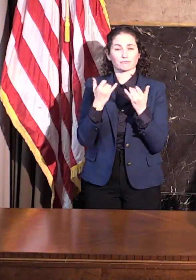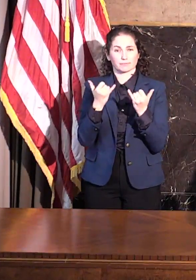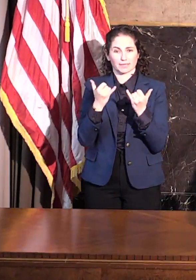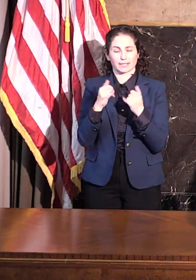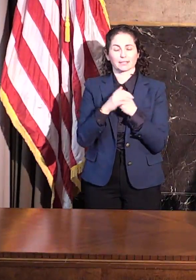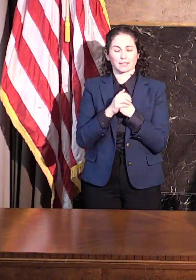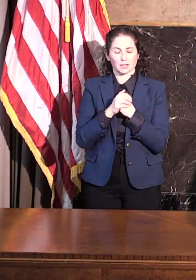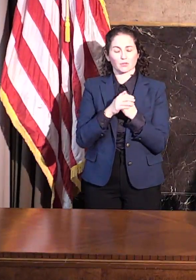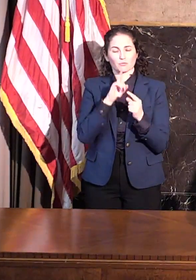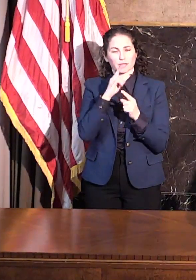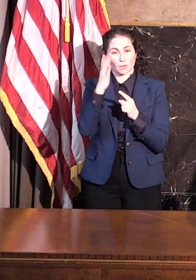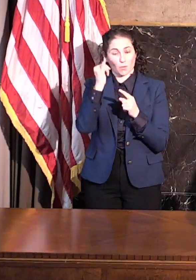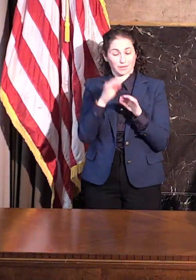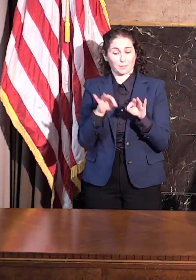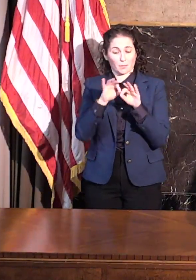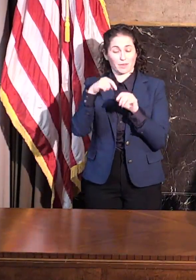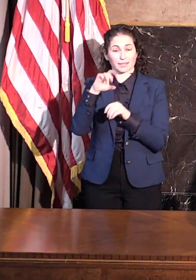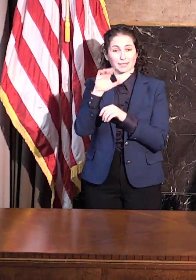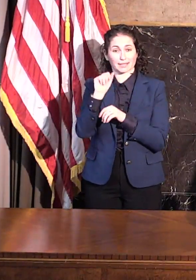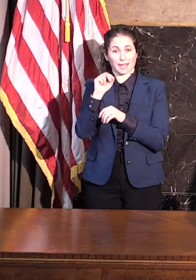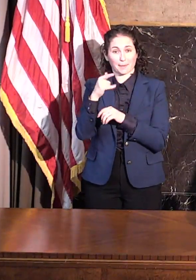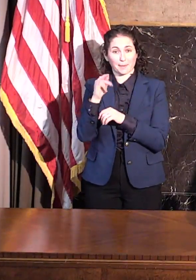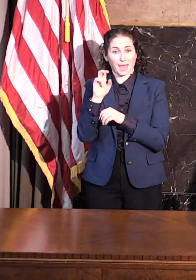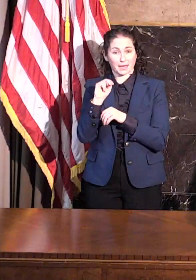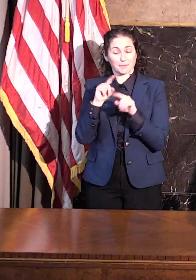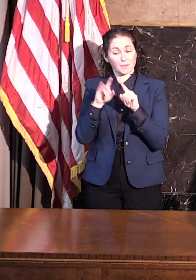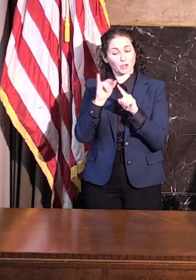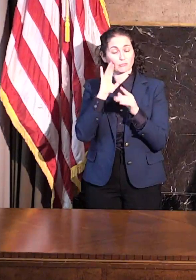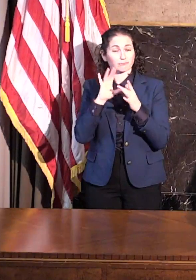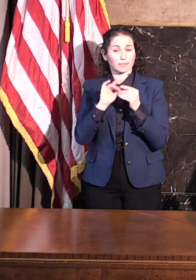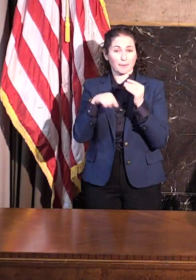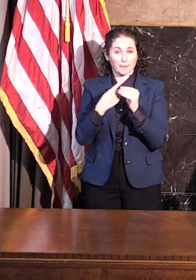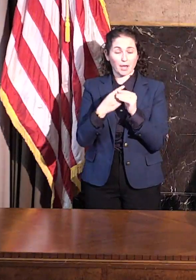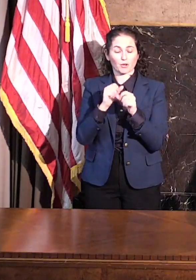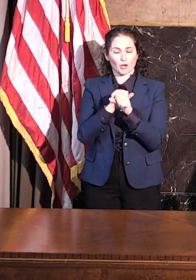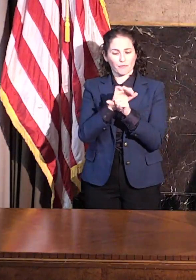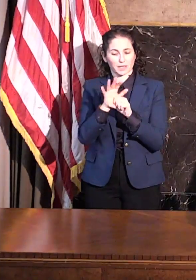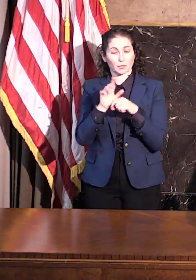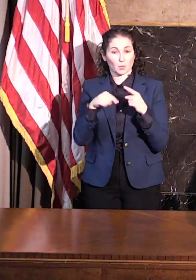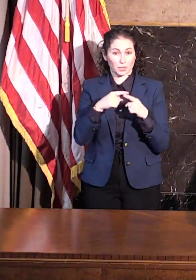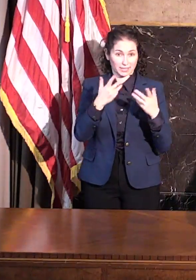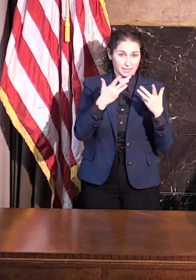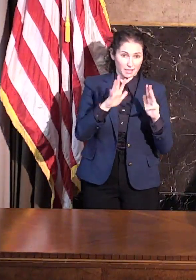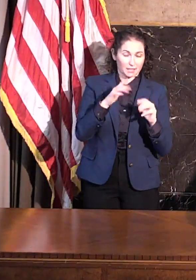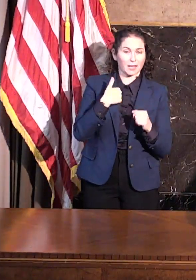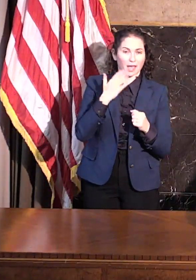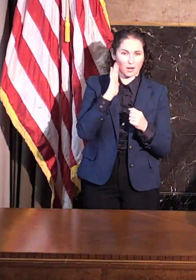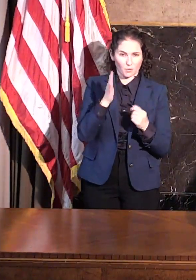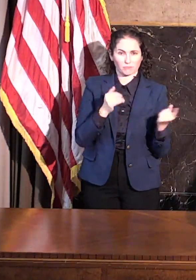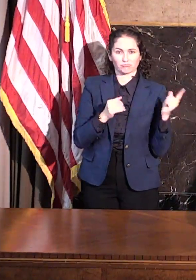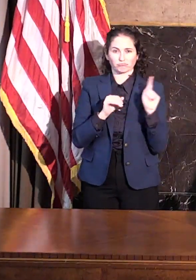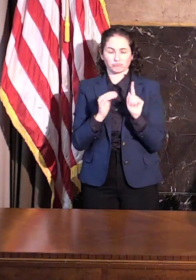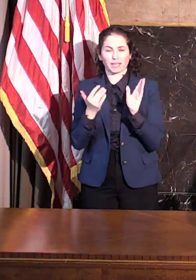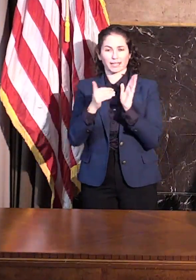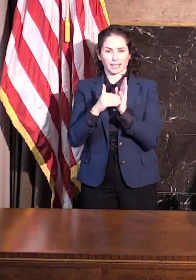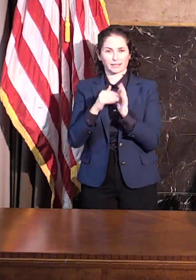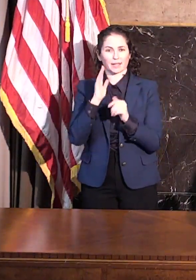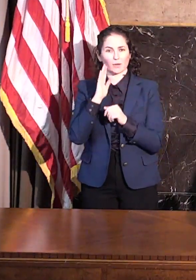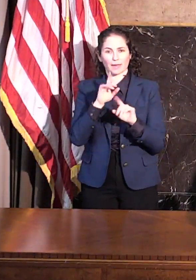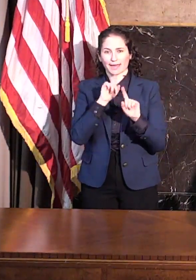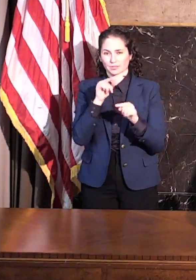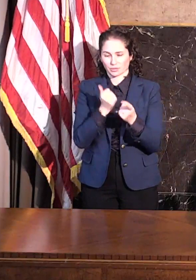hospitalizations, and deaths of our fellow Louisianans. So at this point, I'm going to turn it over to Dr. Cantor. He's